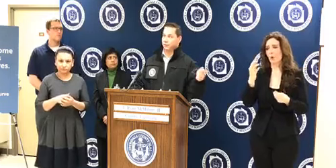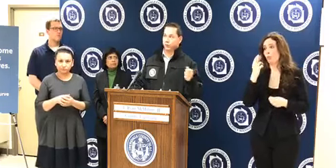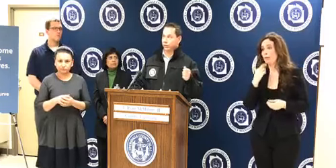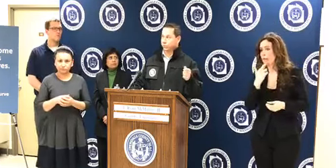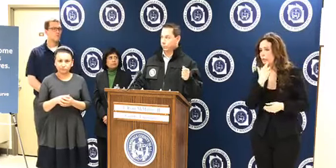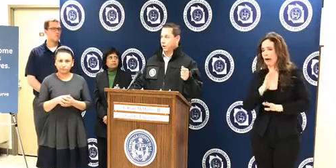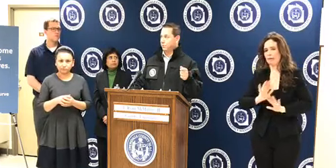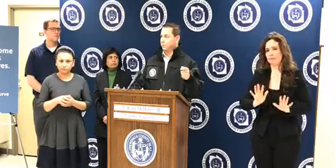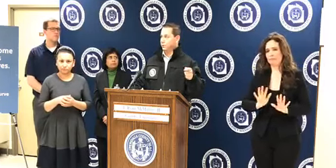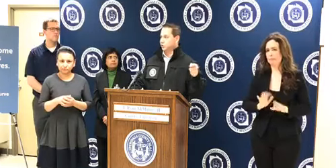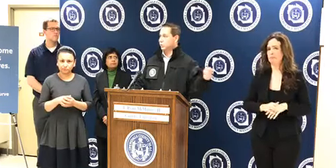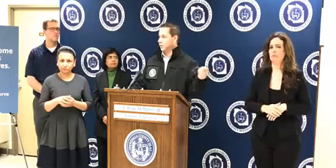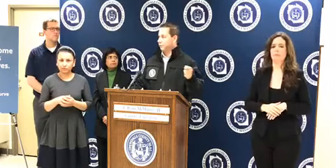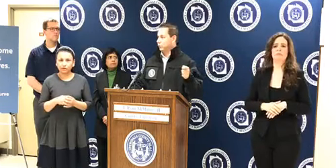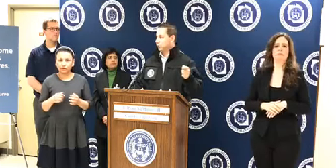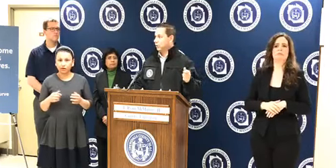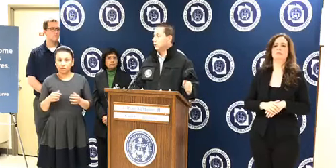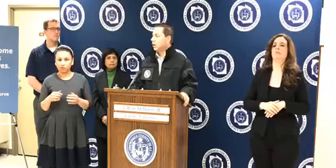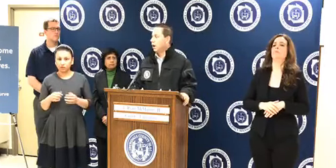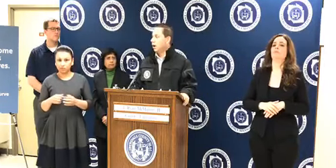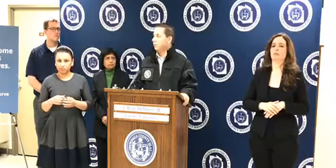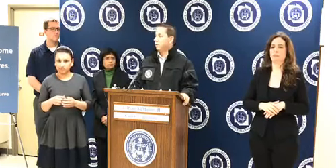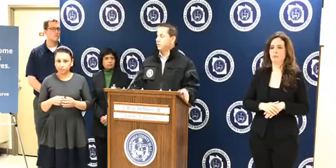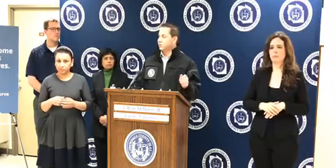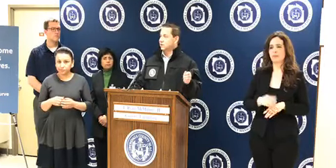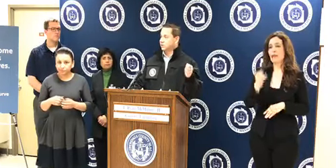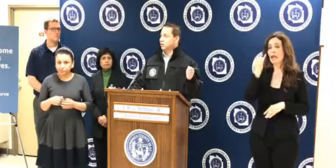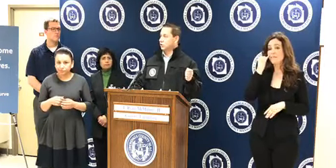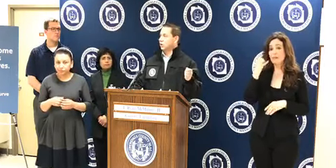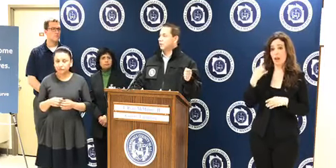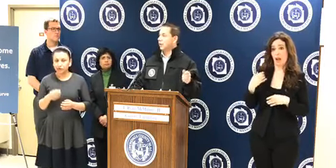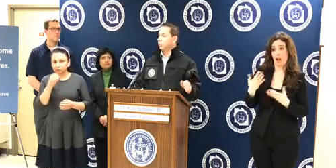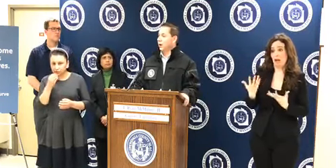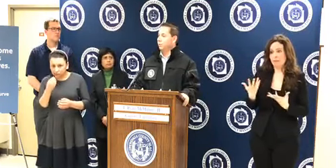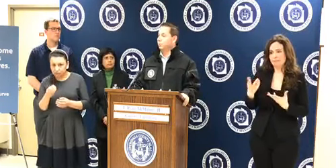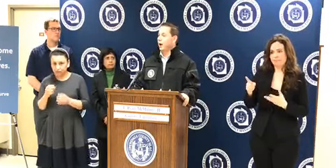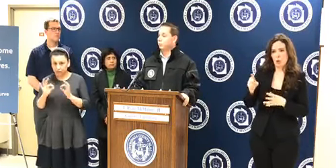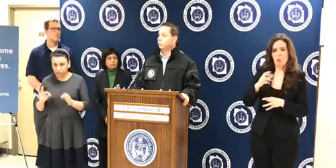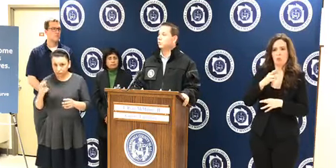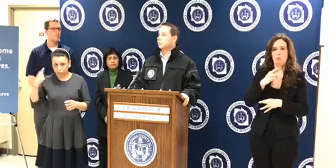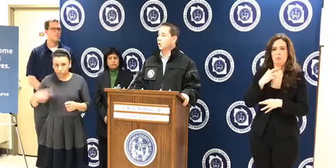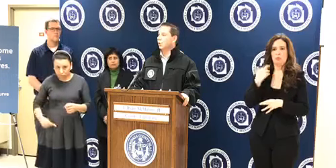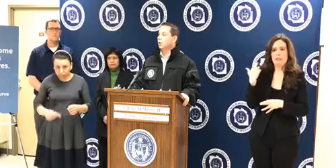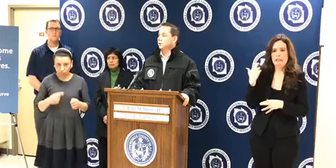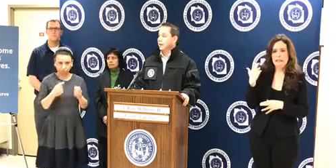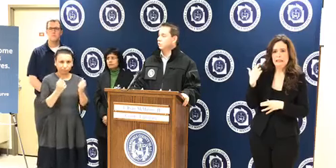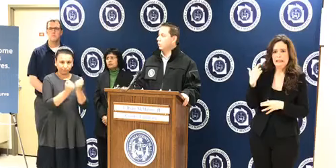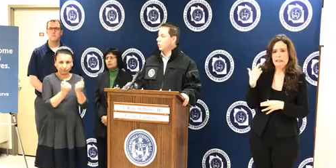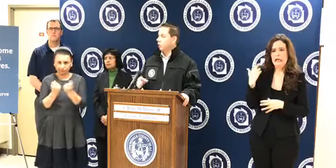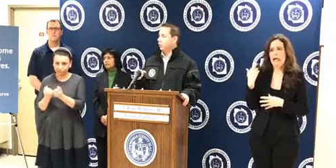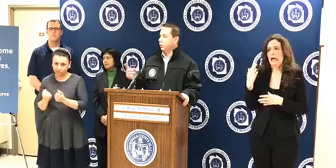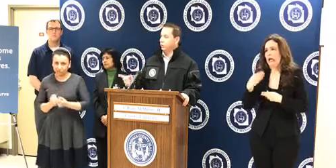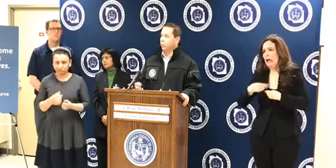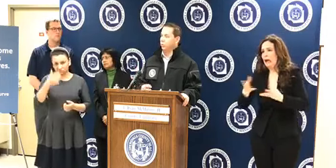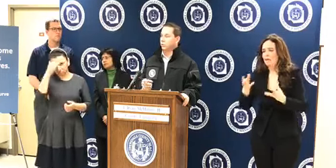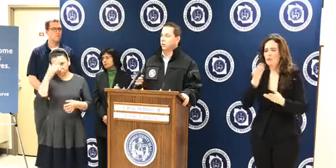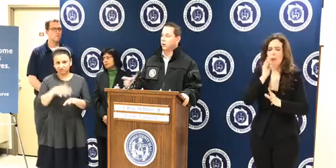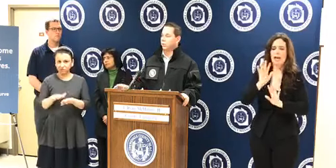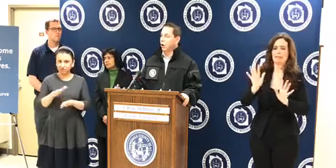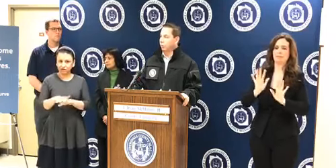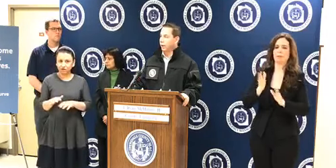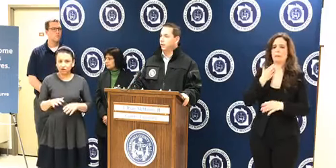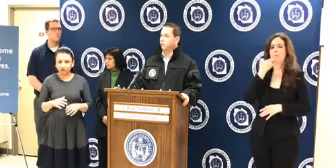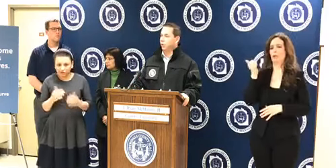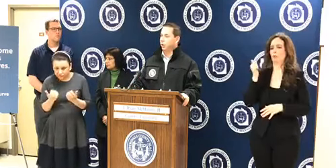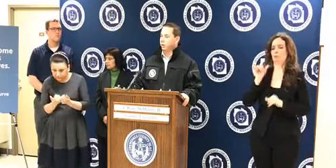make that food, right? People distribute that food. If these things start to shut down, we got big problems. So that's what we're all doing, and